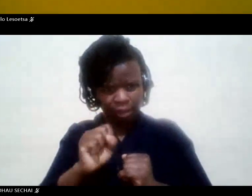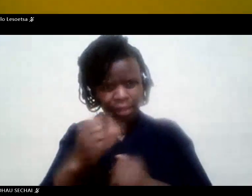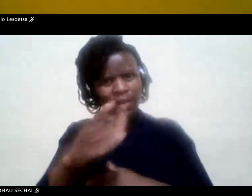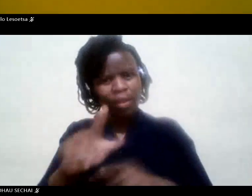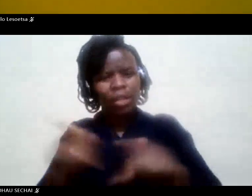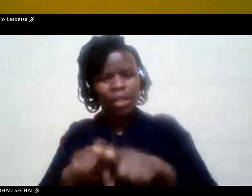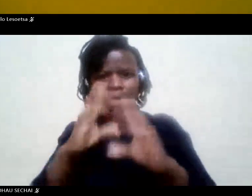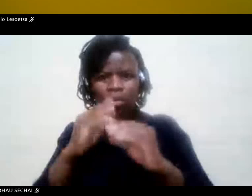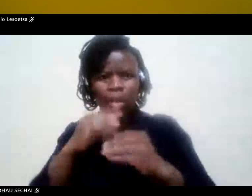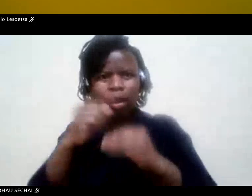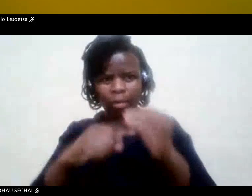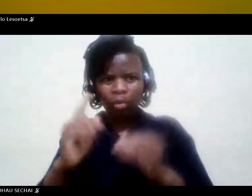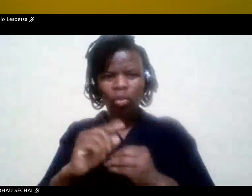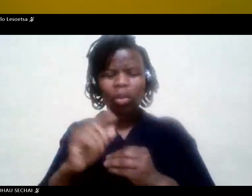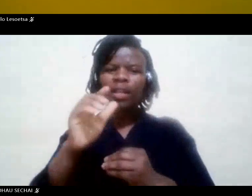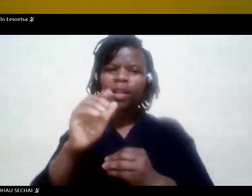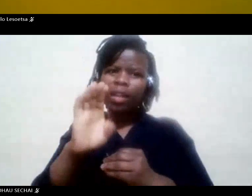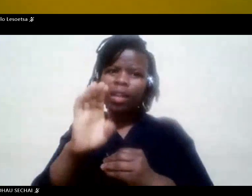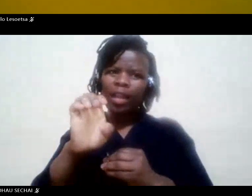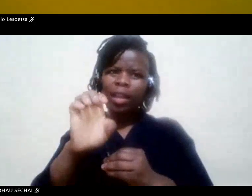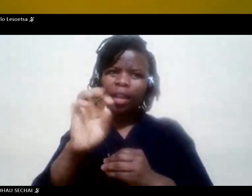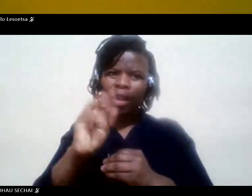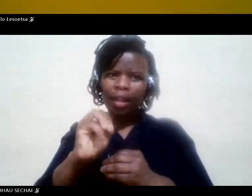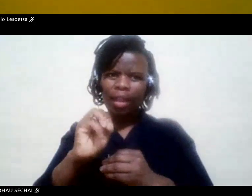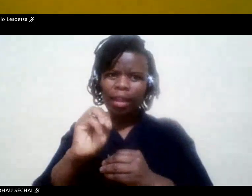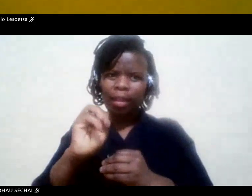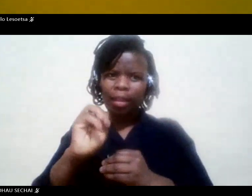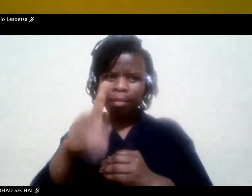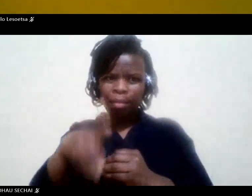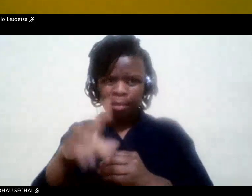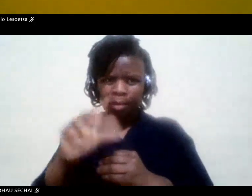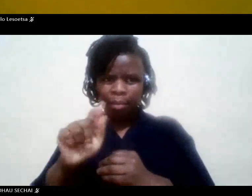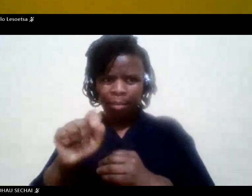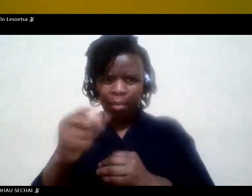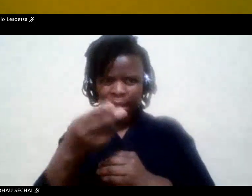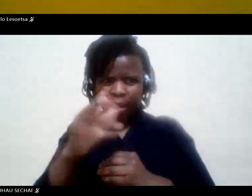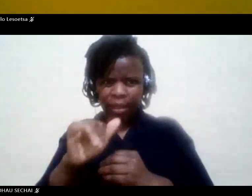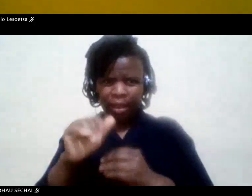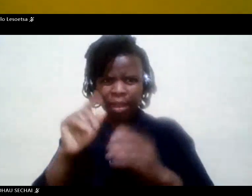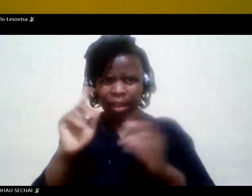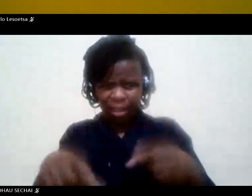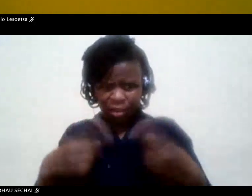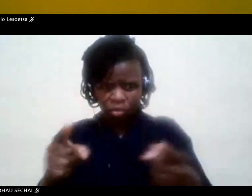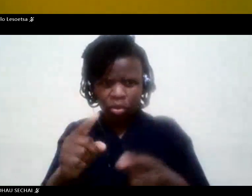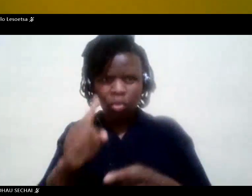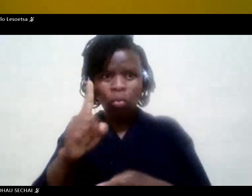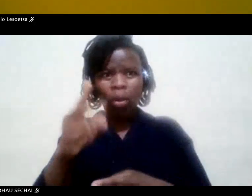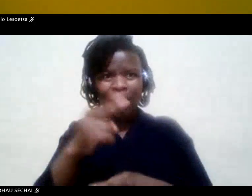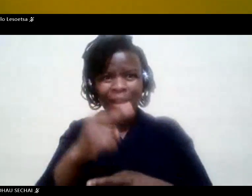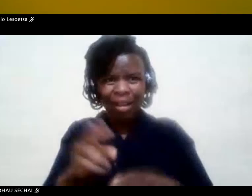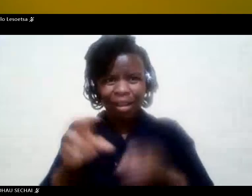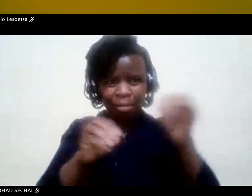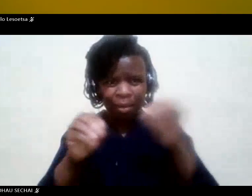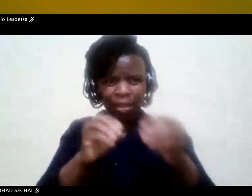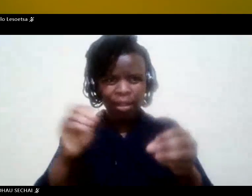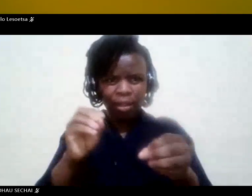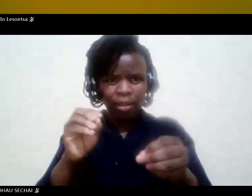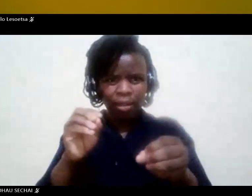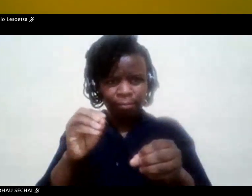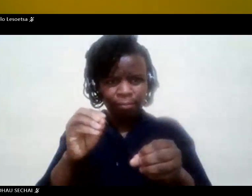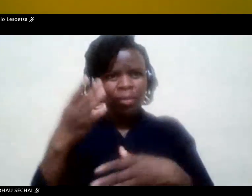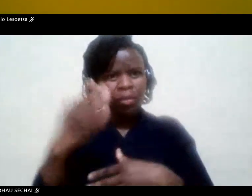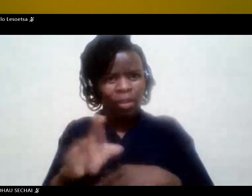you cannot really empathize with someone 100%. You can never experience 100% what the